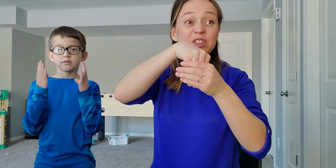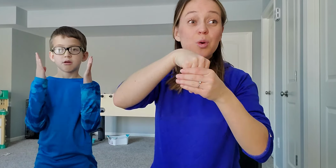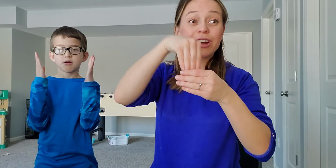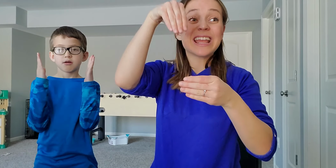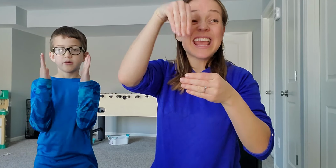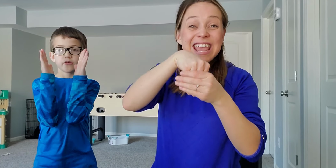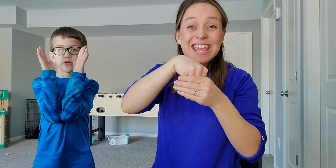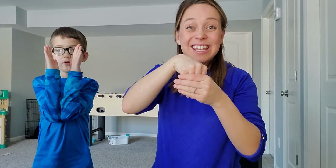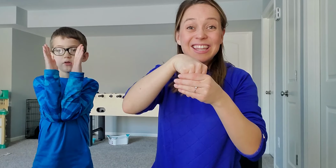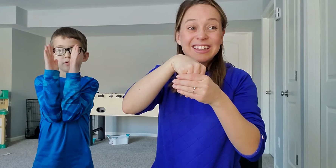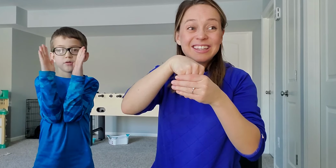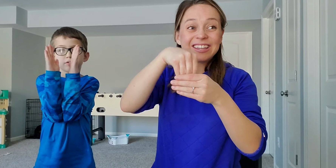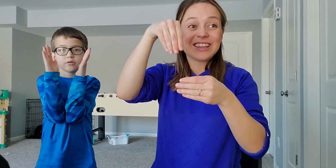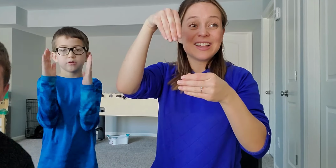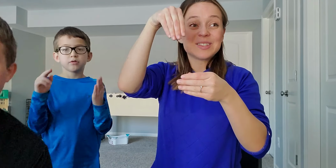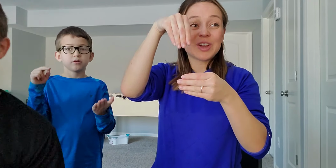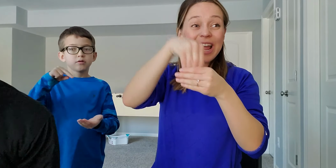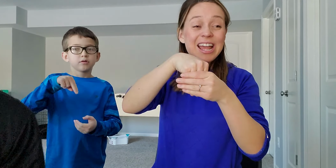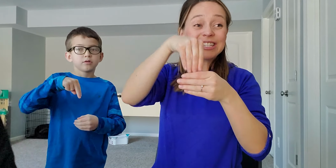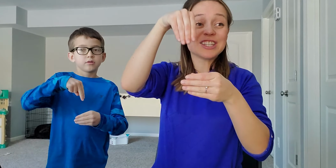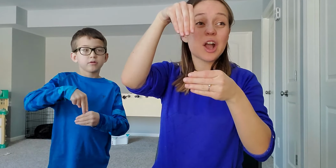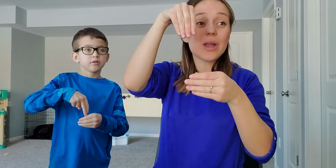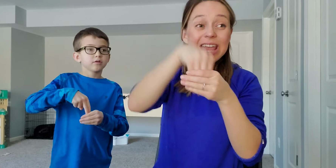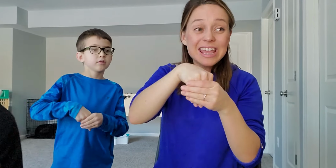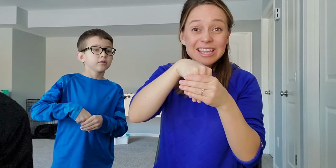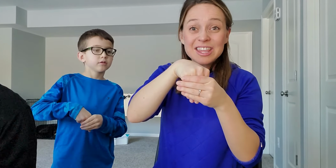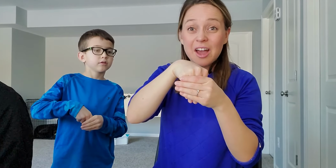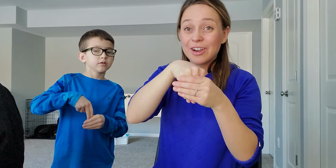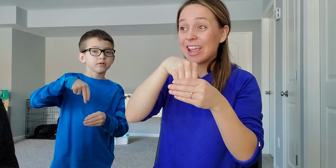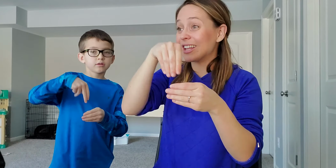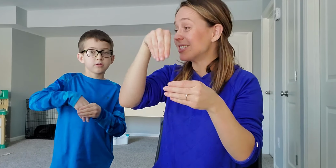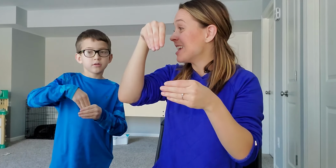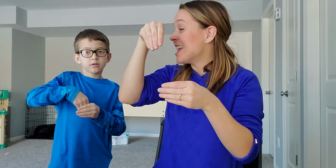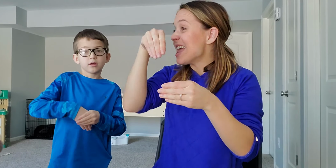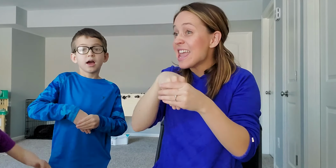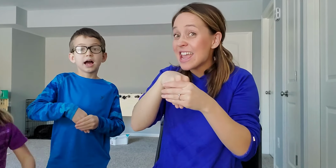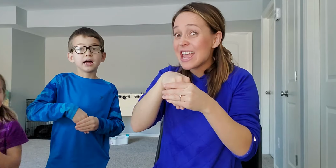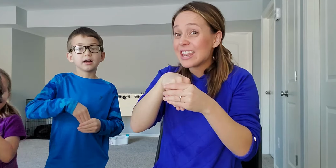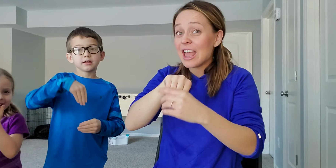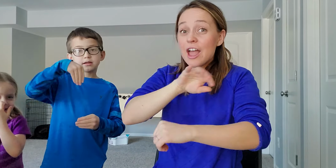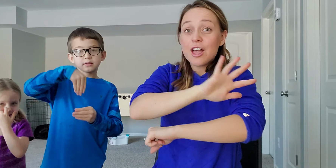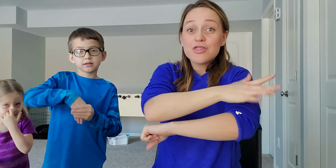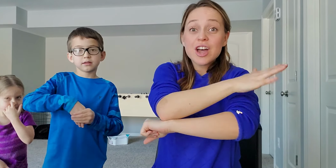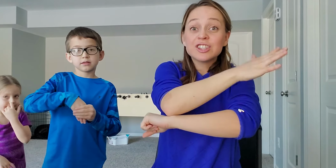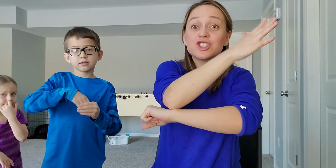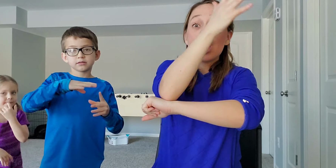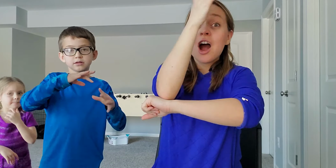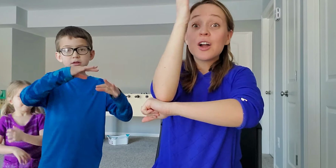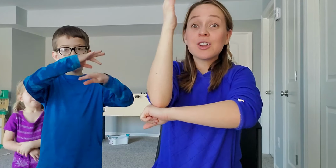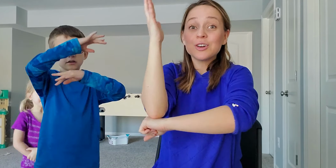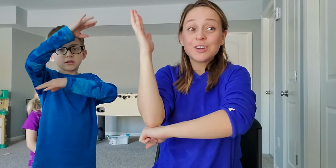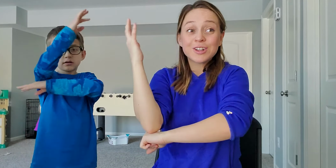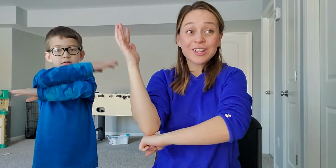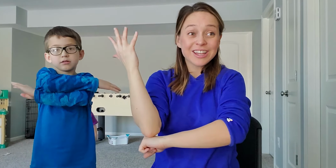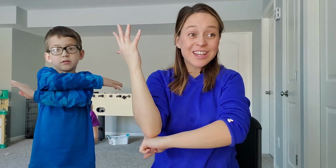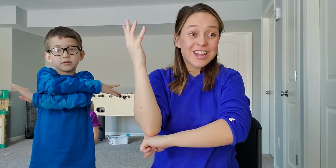word in. Not on me though. So your hand's going to go in the other hand. In the jungle. You're